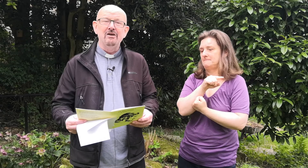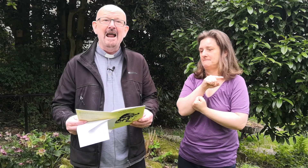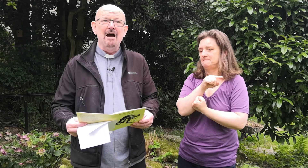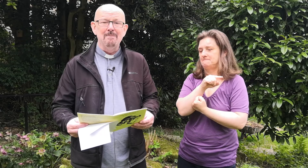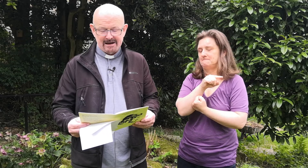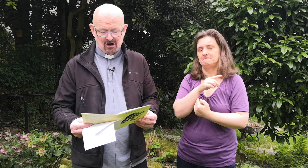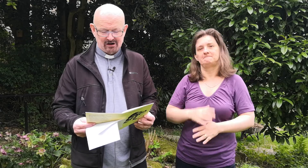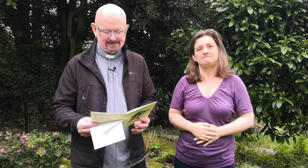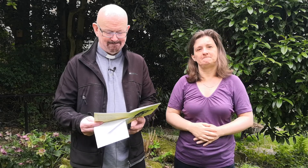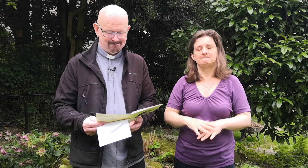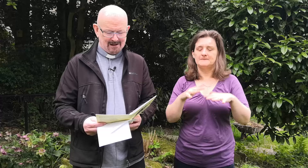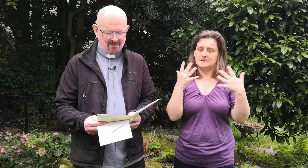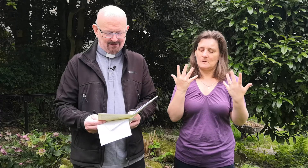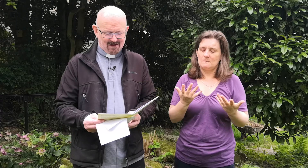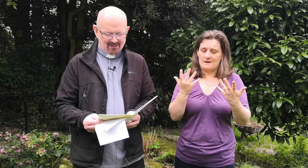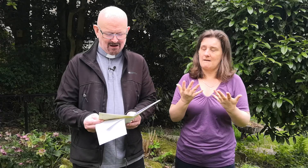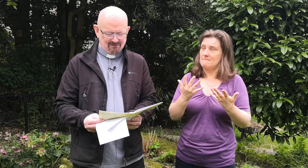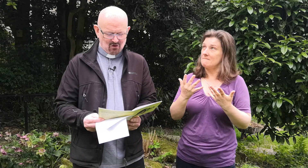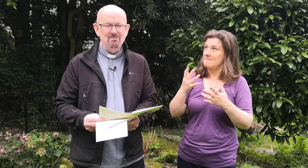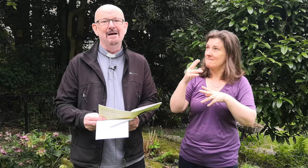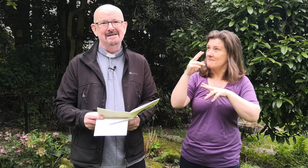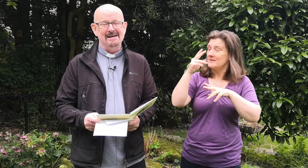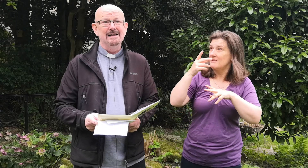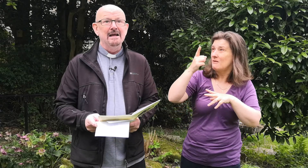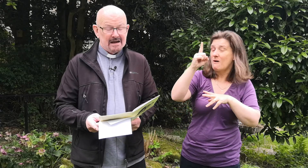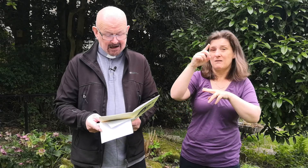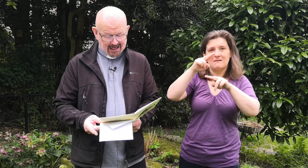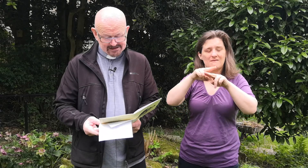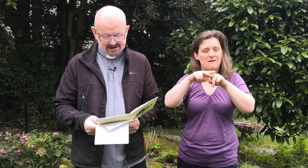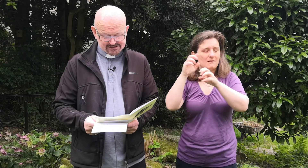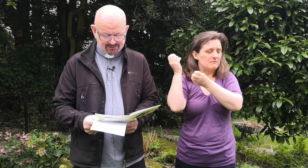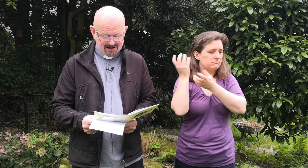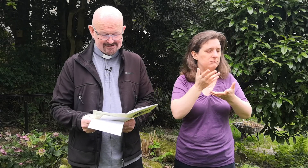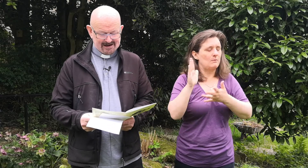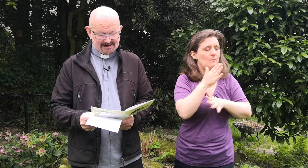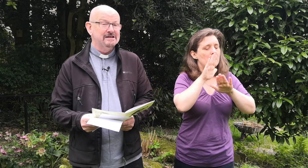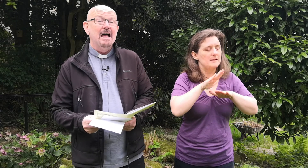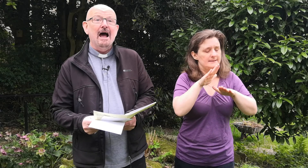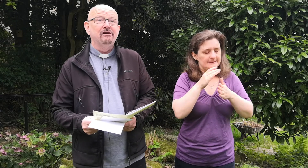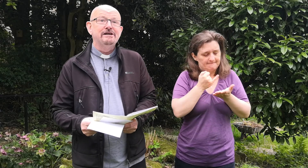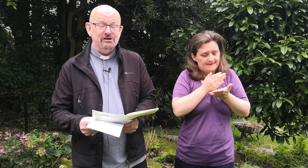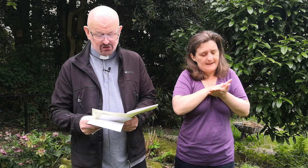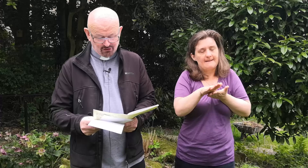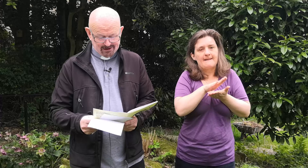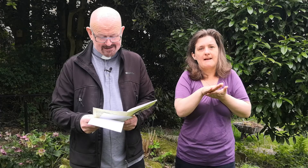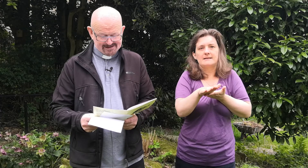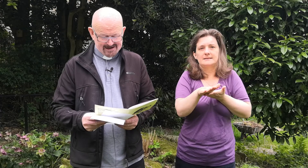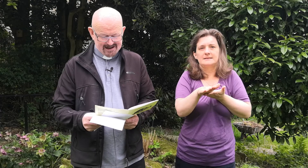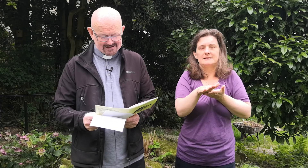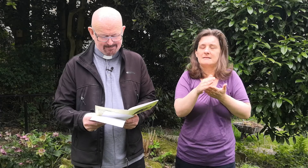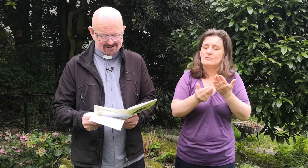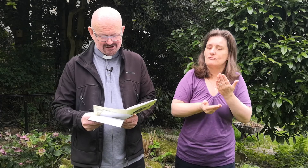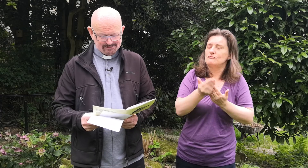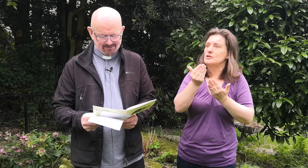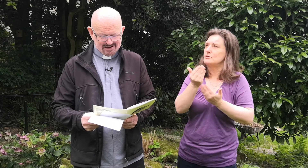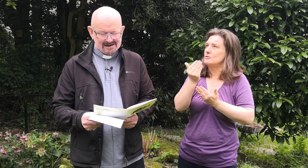And so now may God, the Father of all mercy, cleanse us from our sins and restore us in